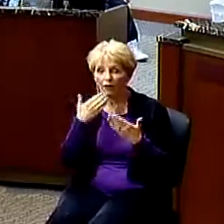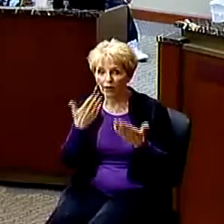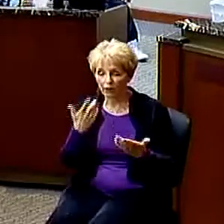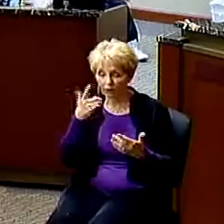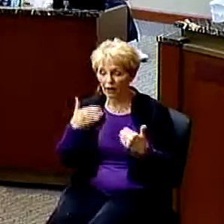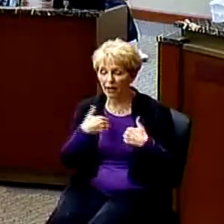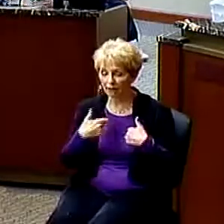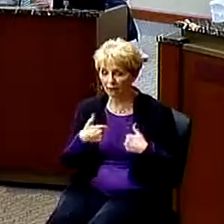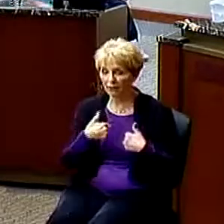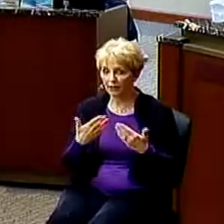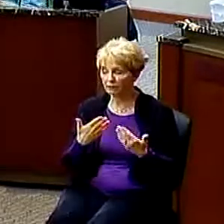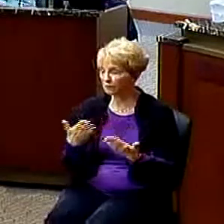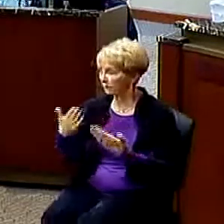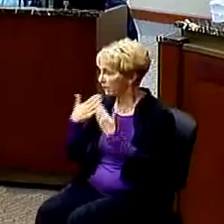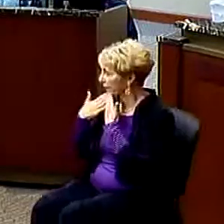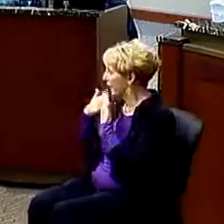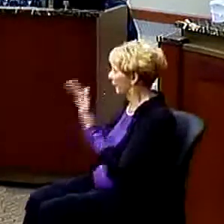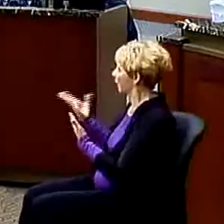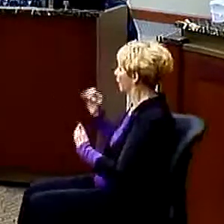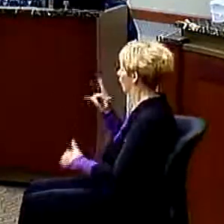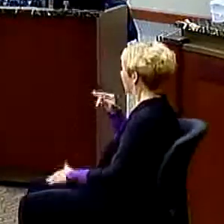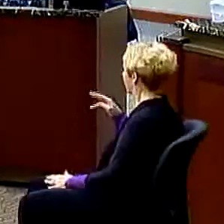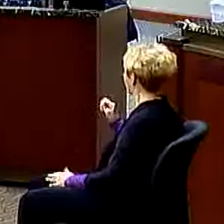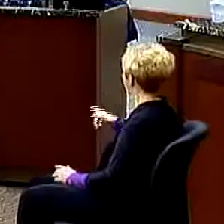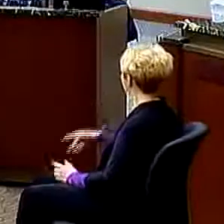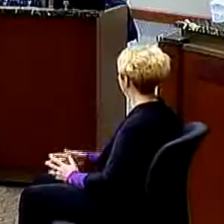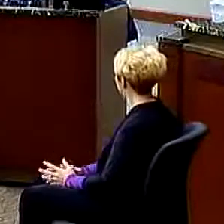for having me. Thank you, Caroline.